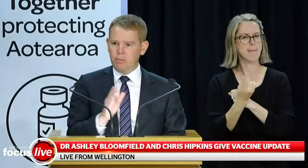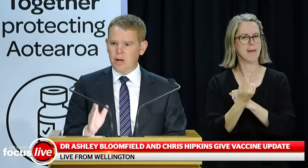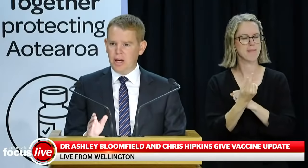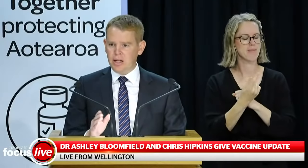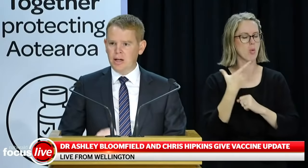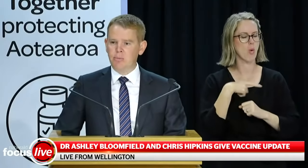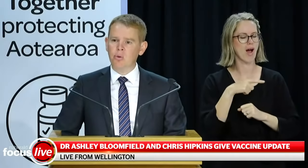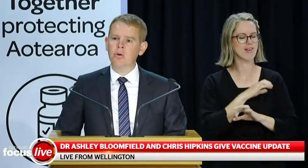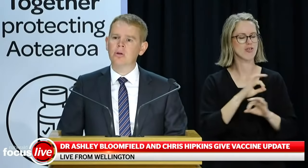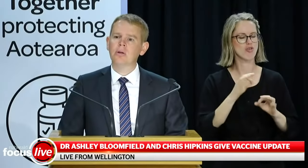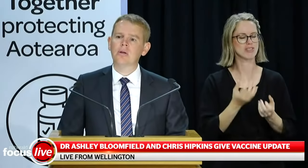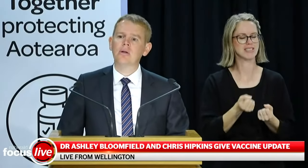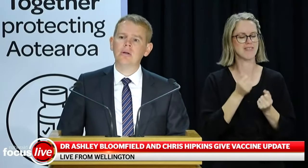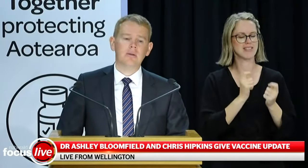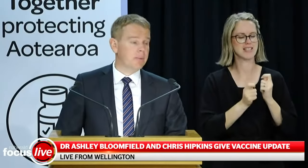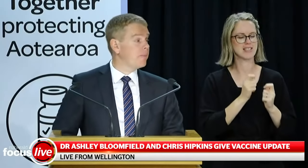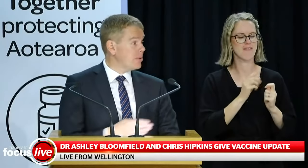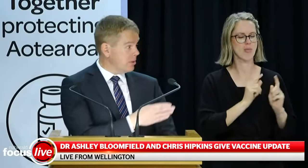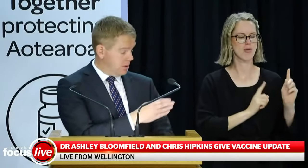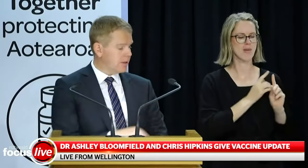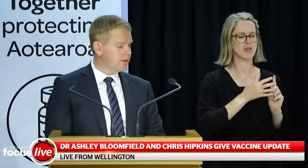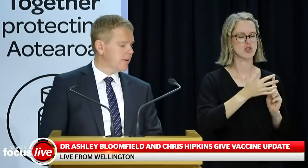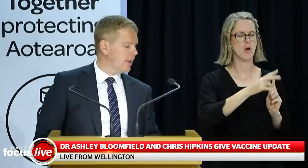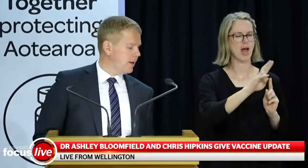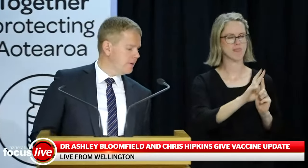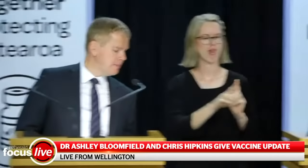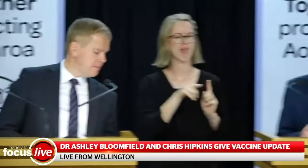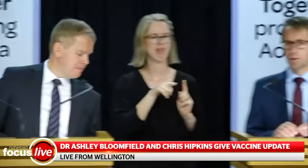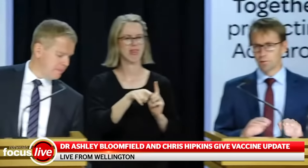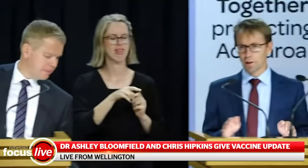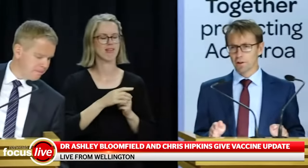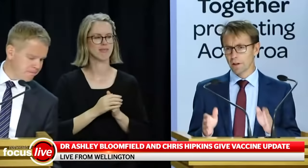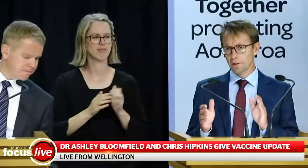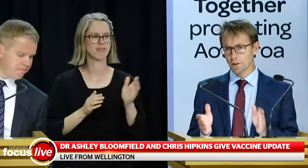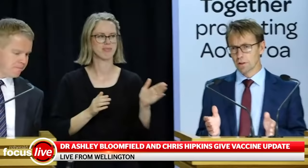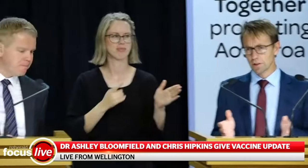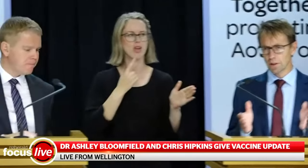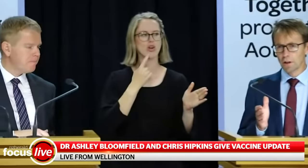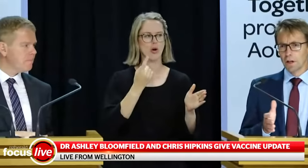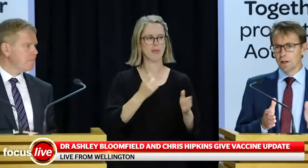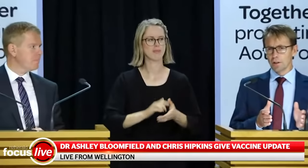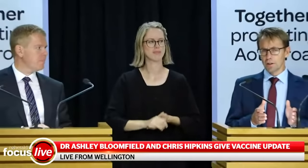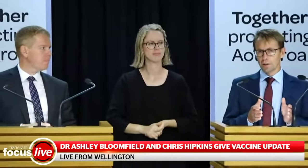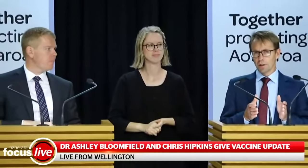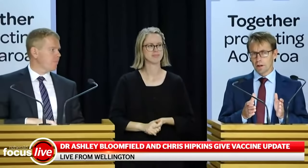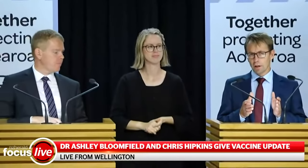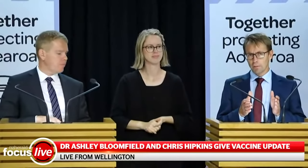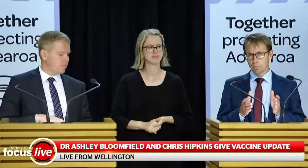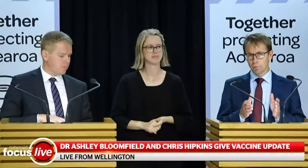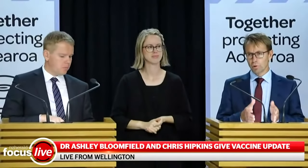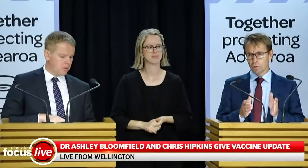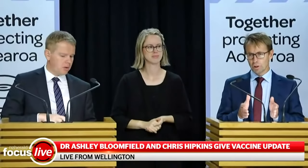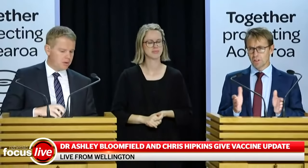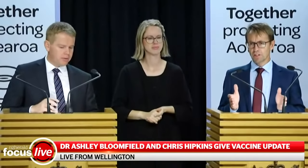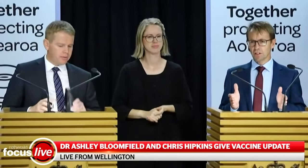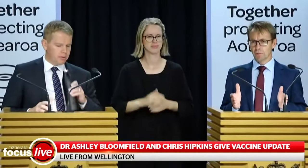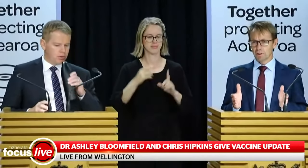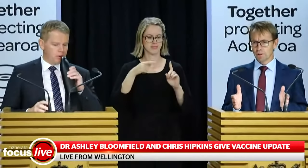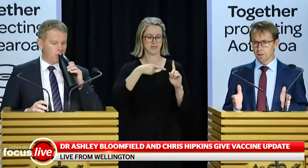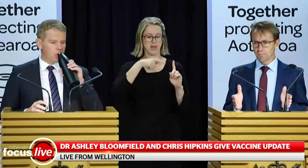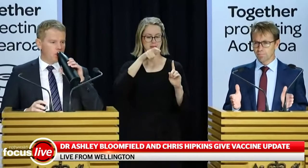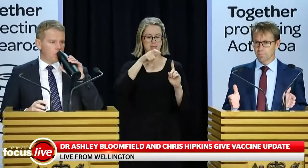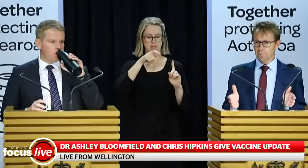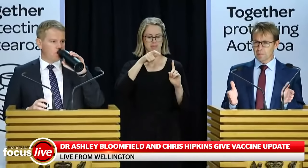between November and April. Perhaps, could I comment, Minister, just generally on that? So yes, the border worker